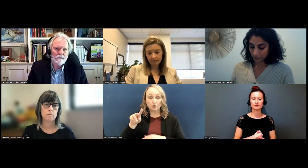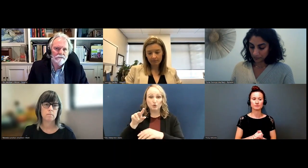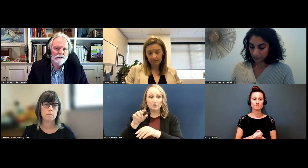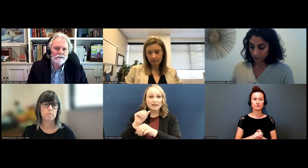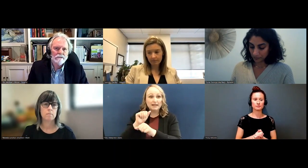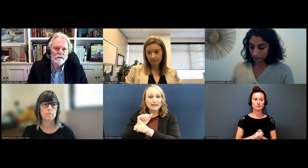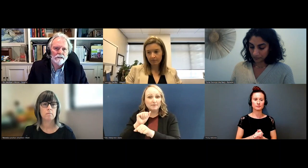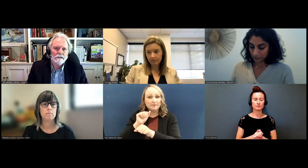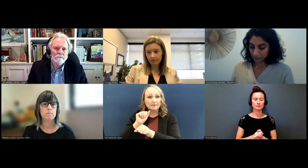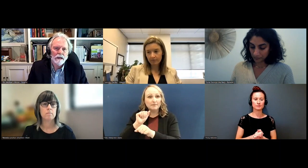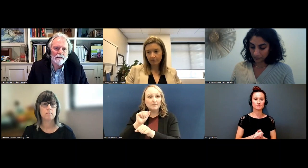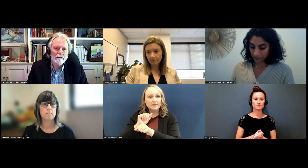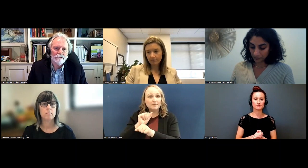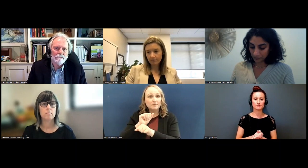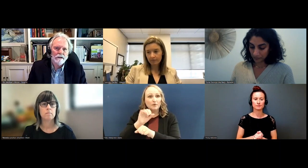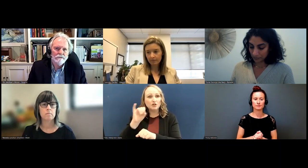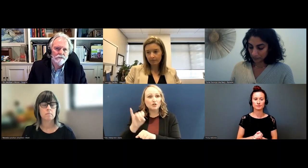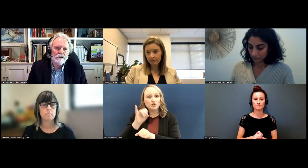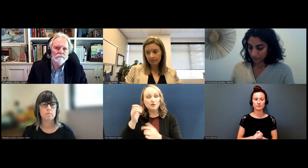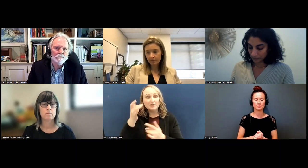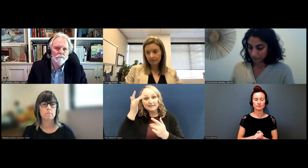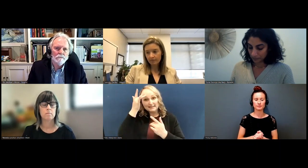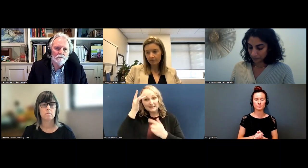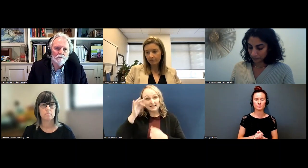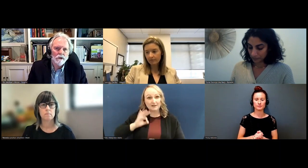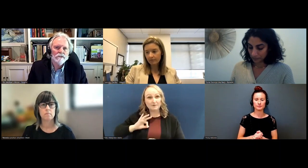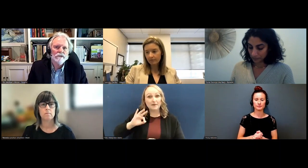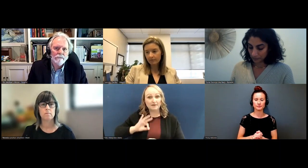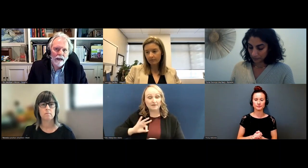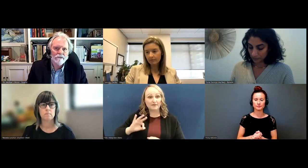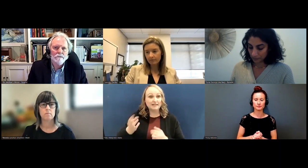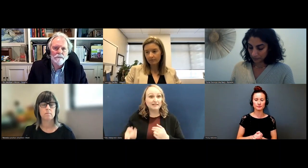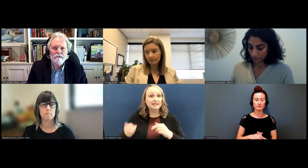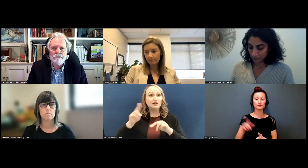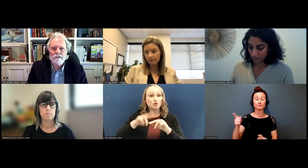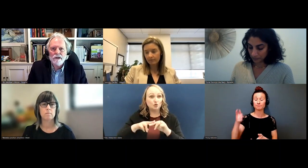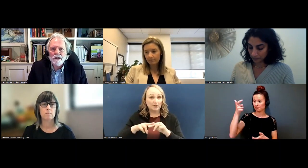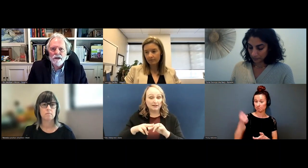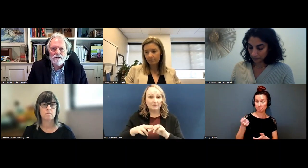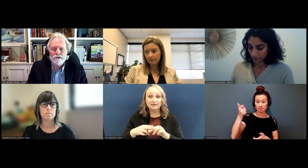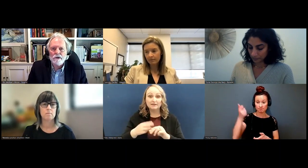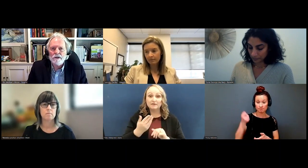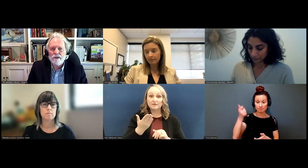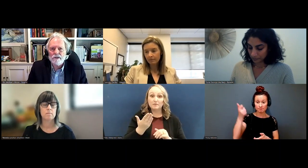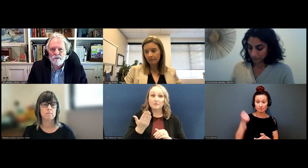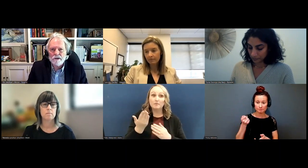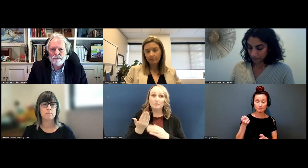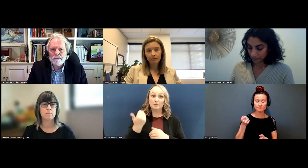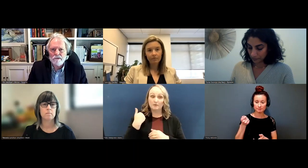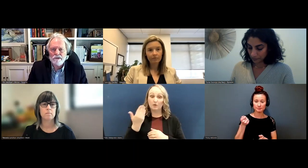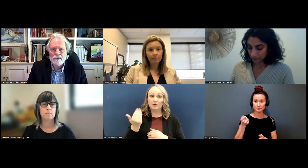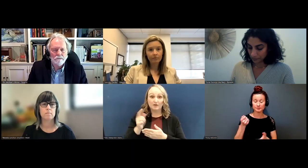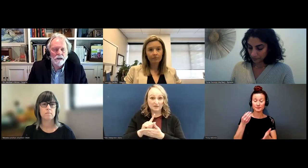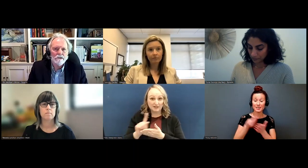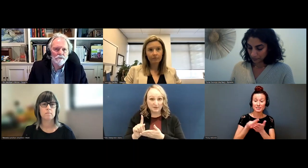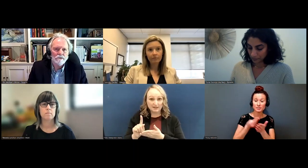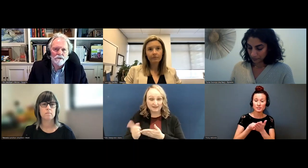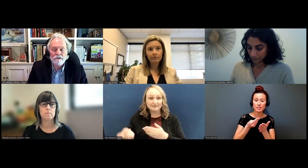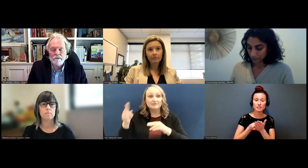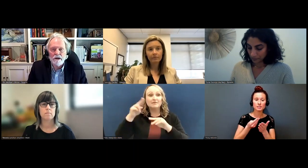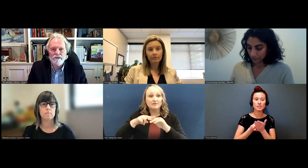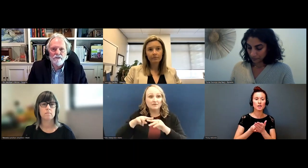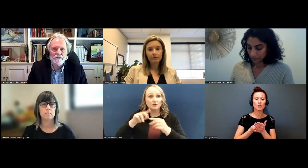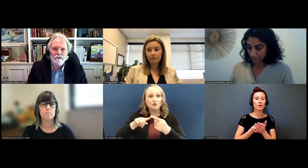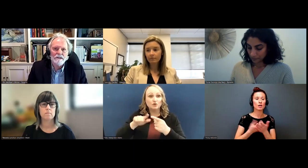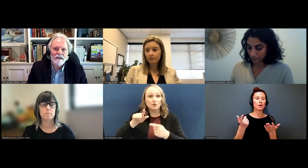sickness benefits were expanded from 15 weeks of maximum benefits to 26 weeks, which many groups,